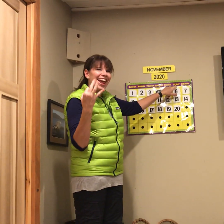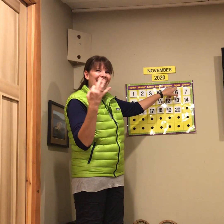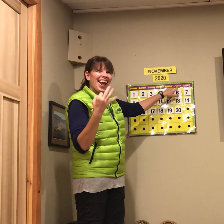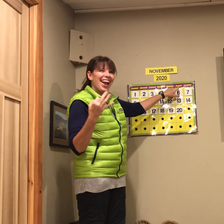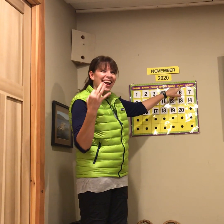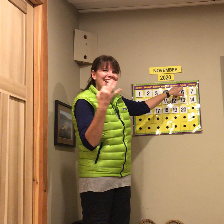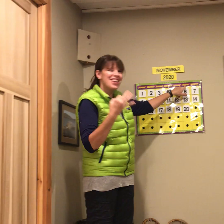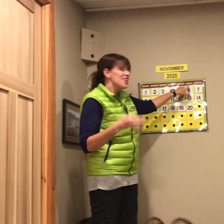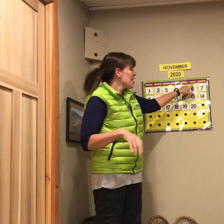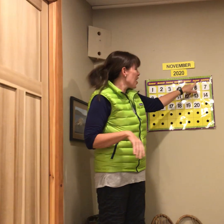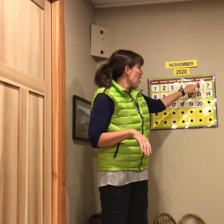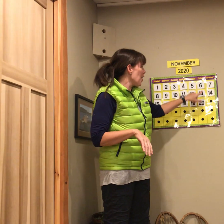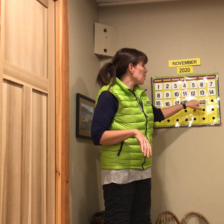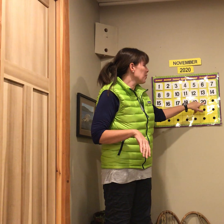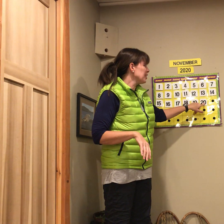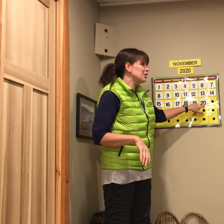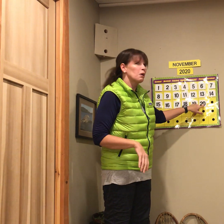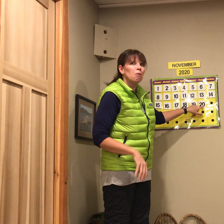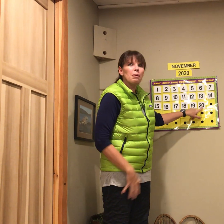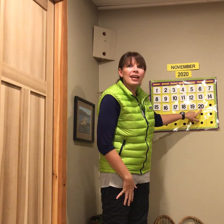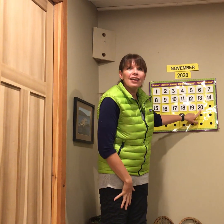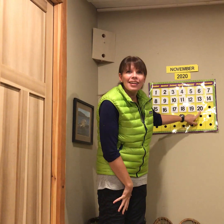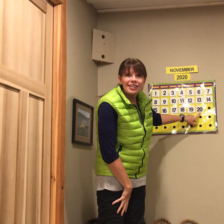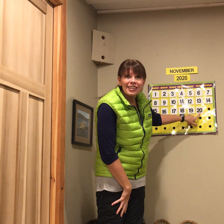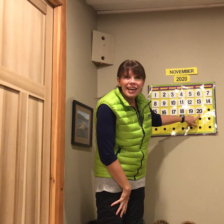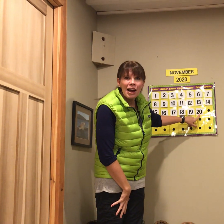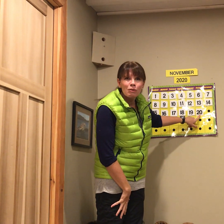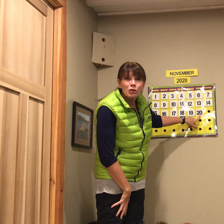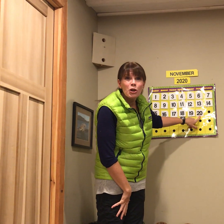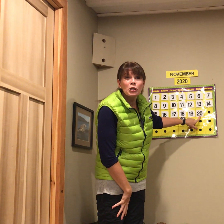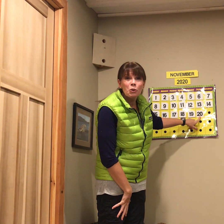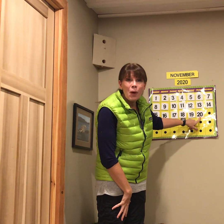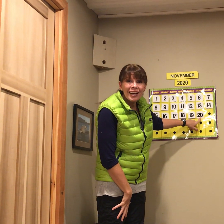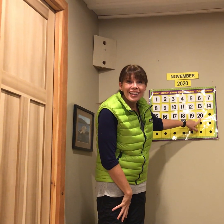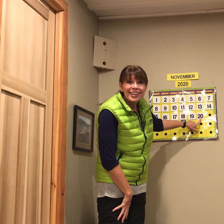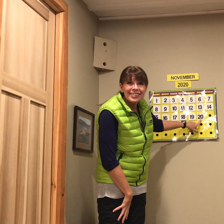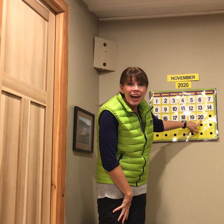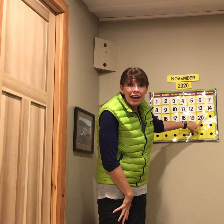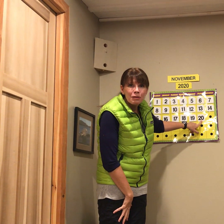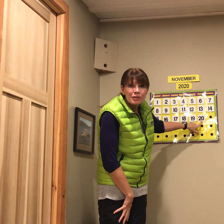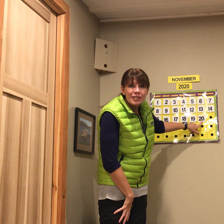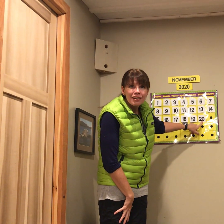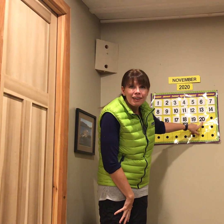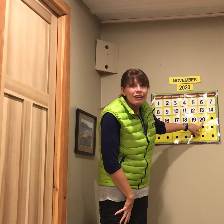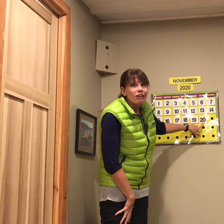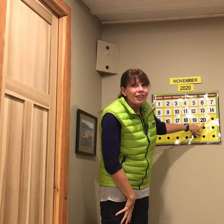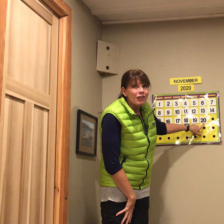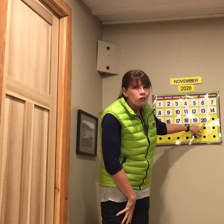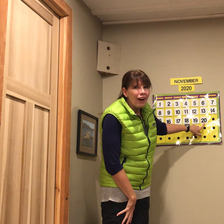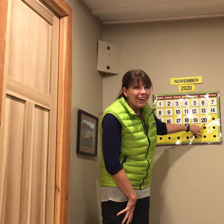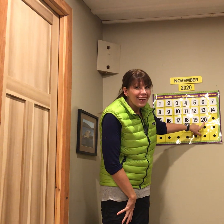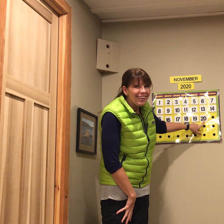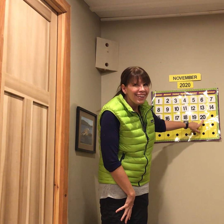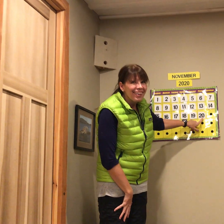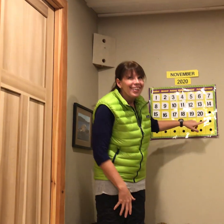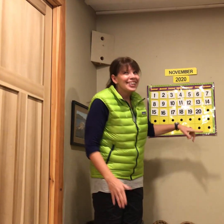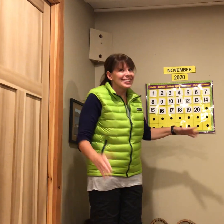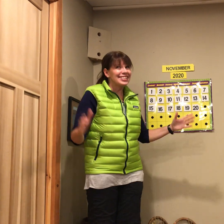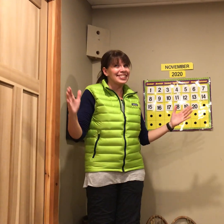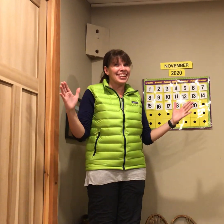Friday. All right, so we need to count 20 times. Are you ready? This is a